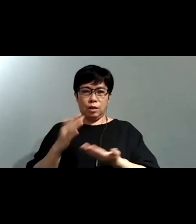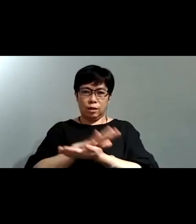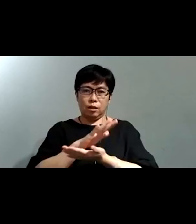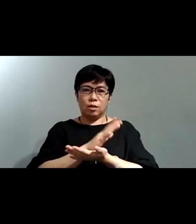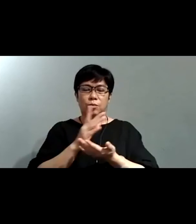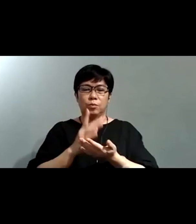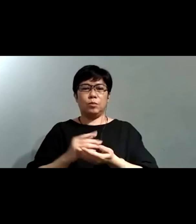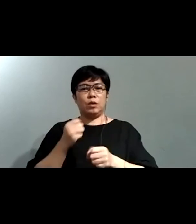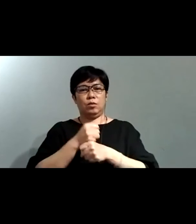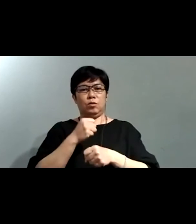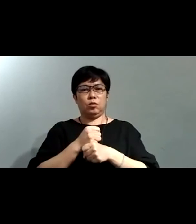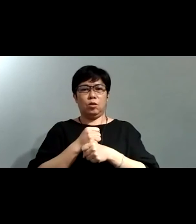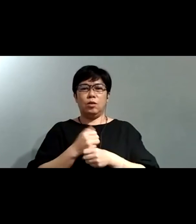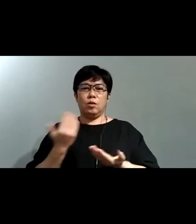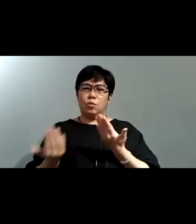hints.